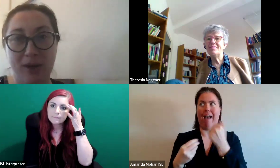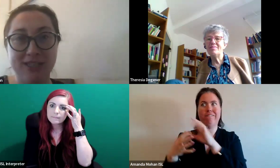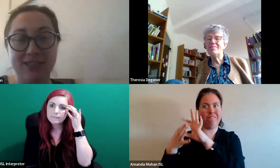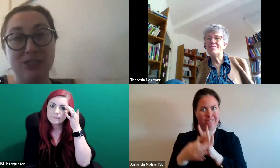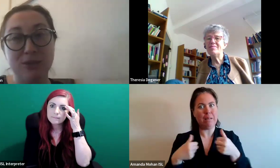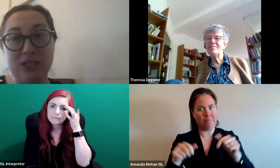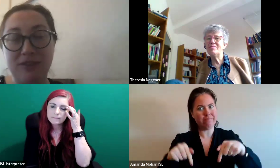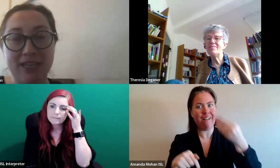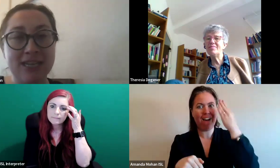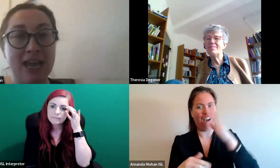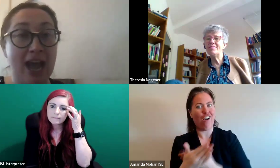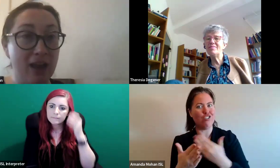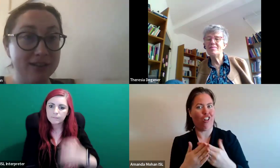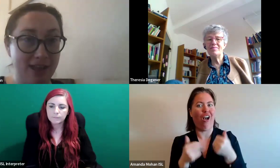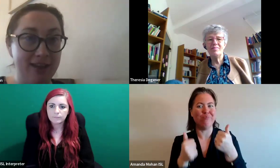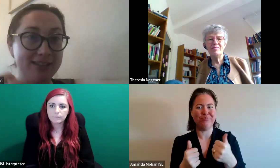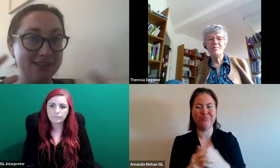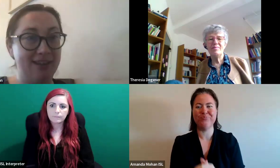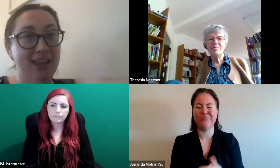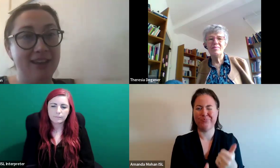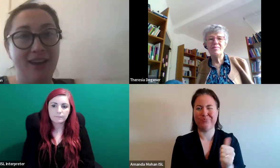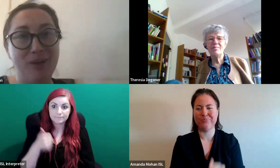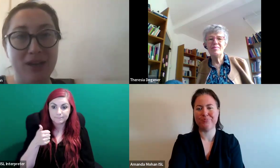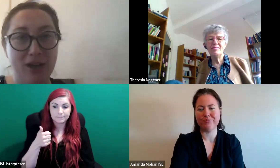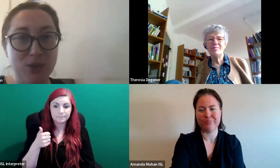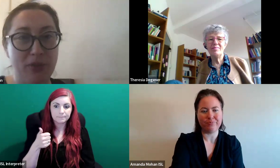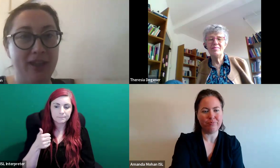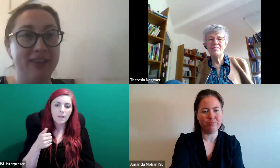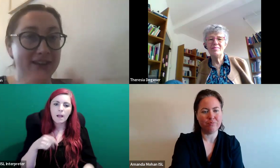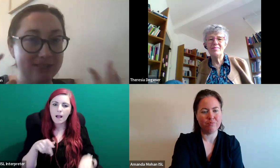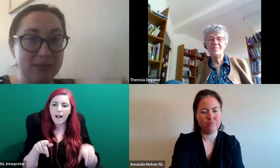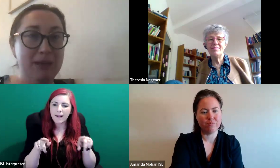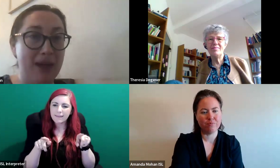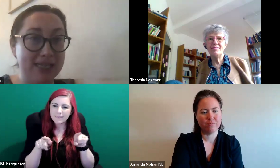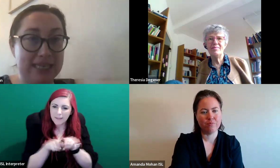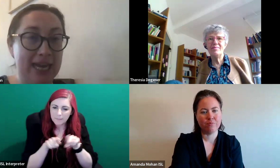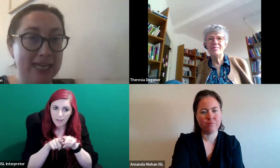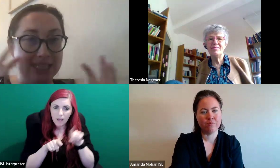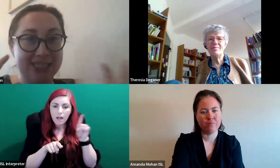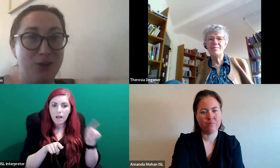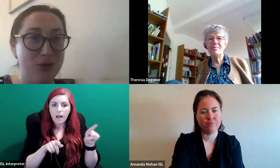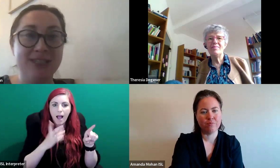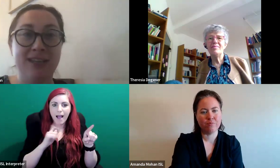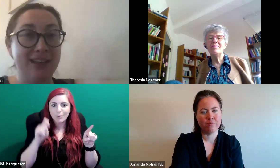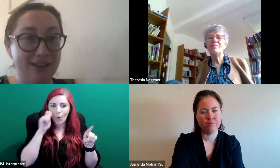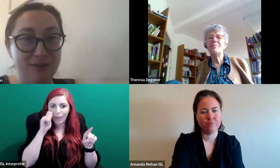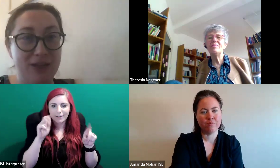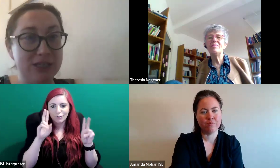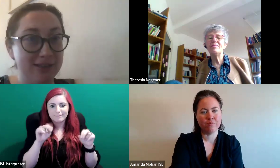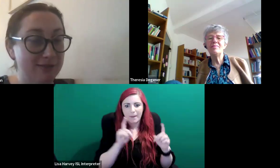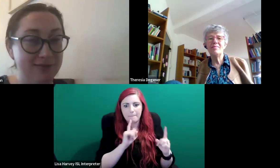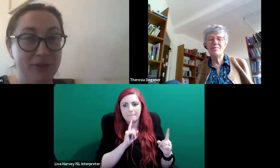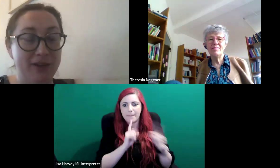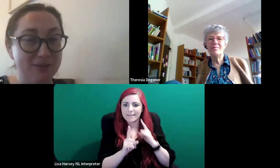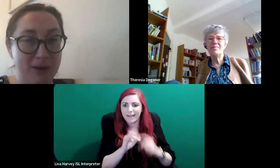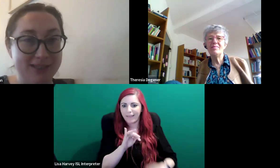to work to achieve that. Alongside, again, I don't think that simply passing an act that is called the